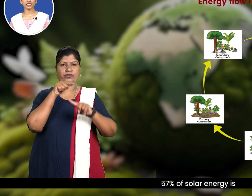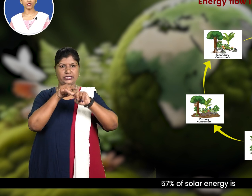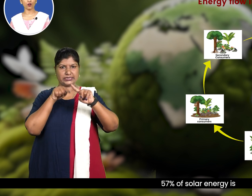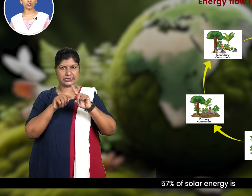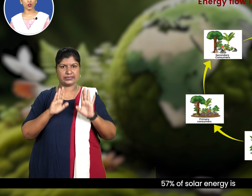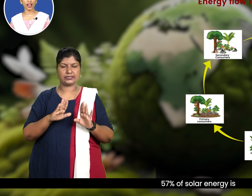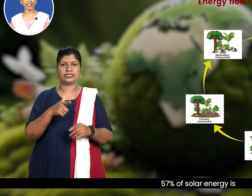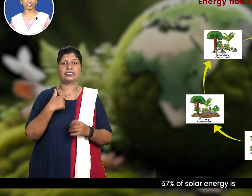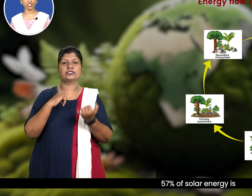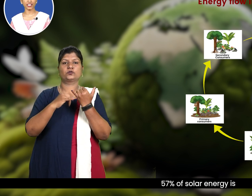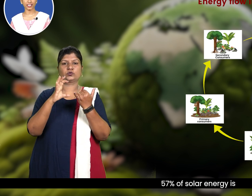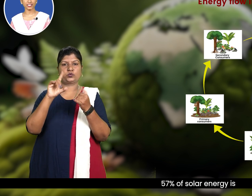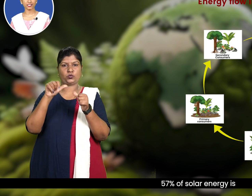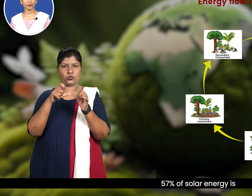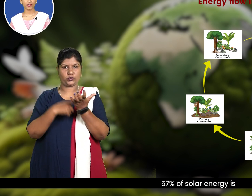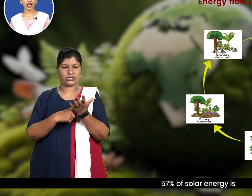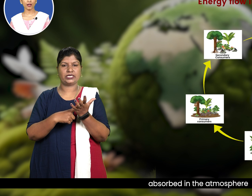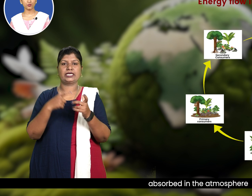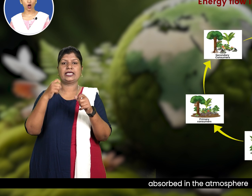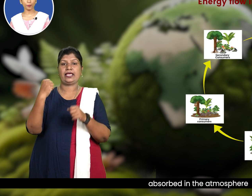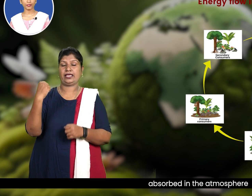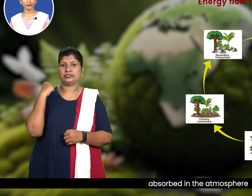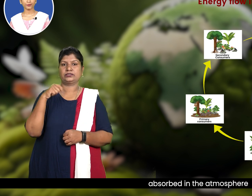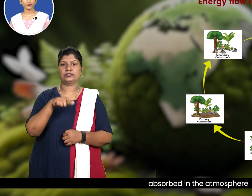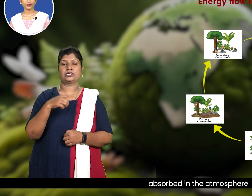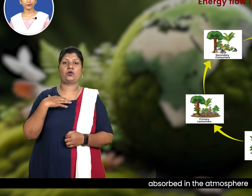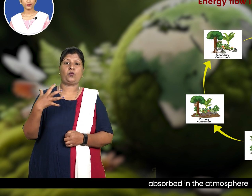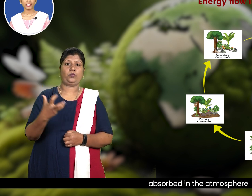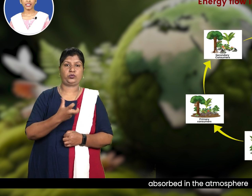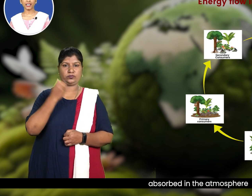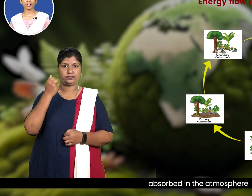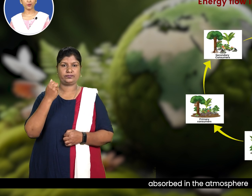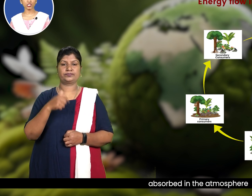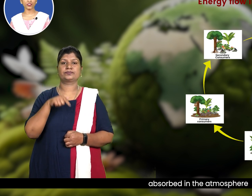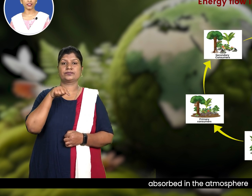57% of solar energy is absorbed in the atmosphere